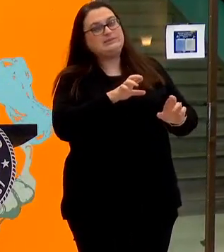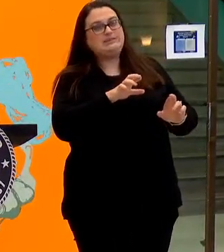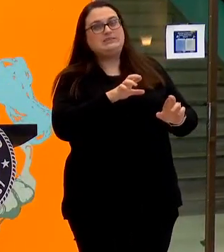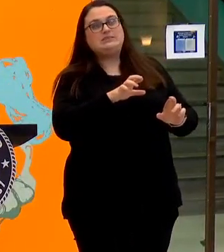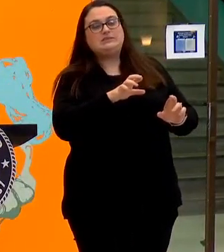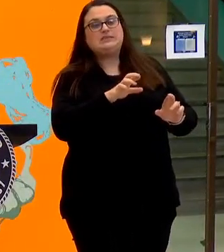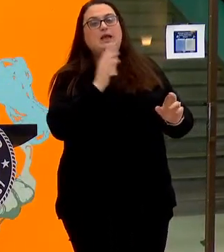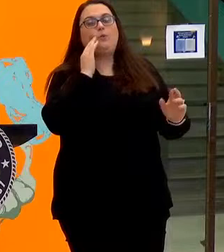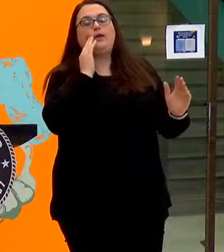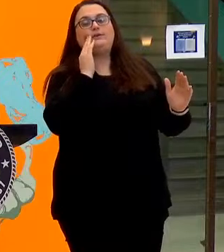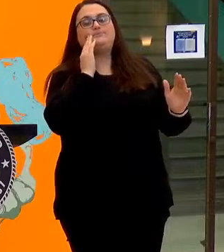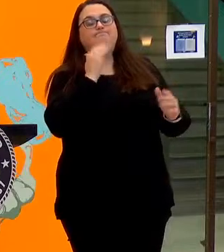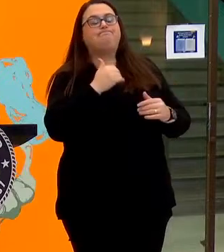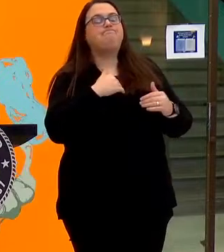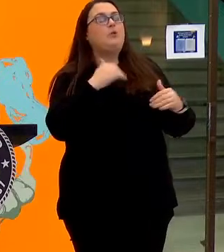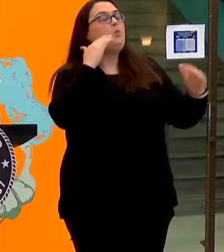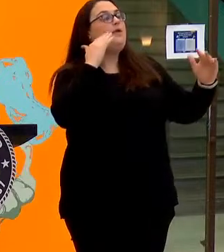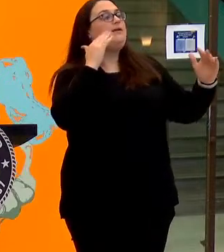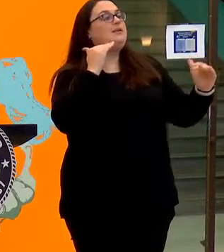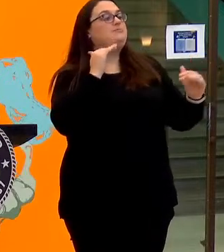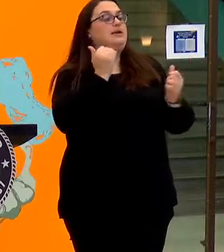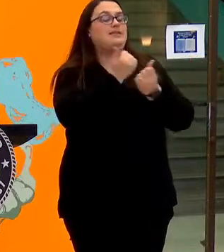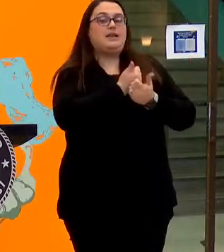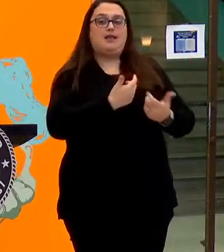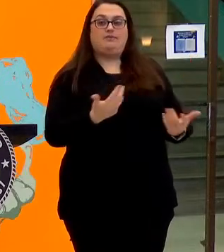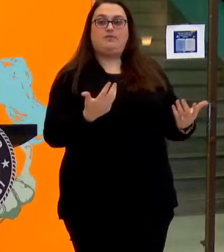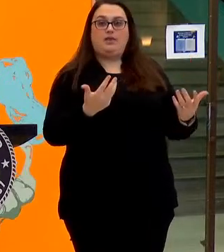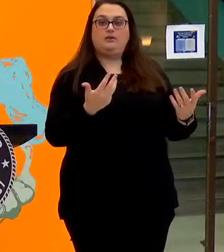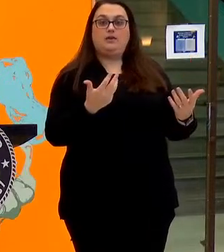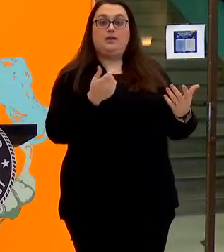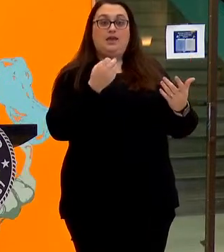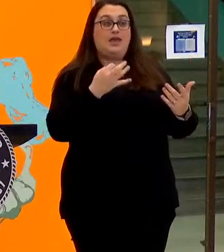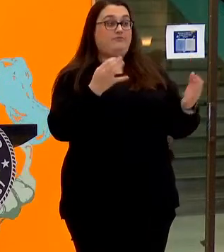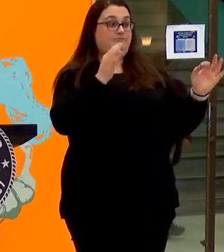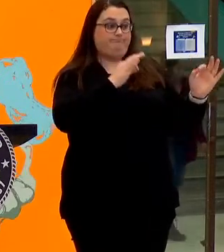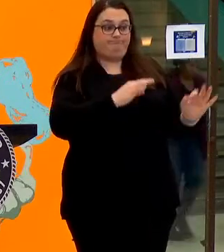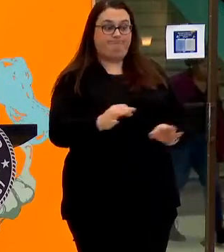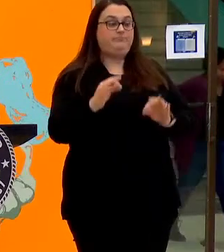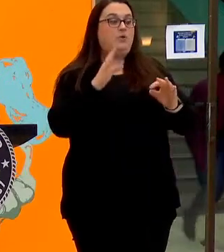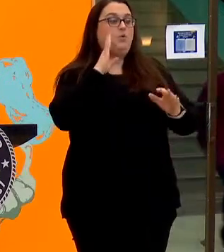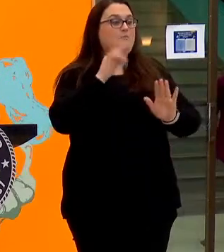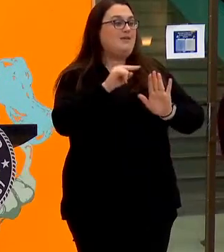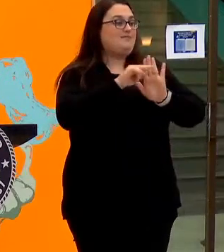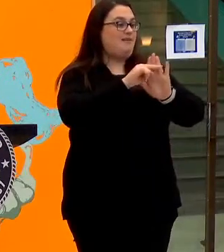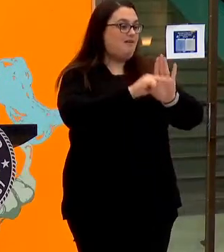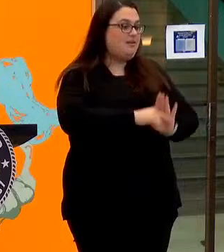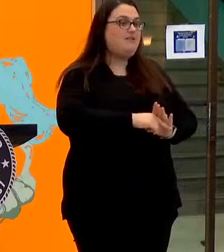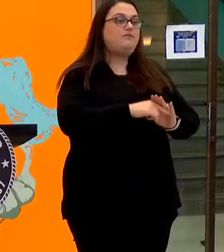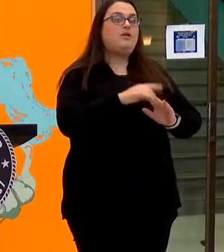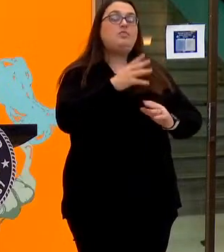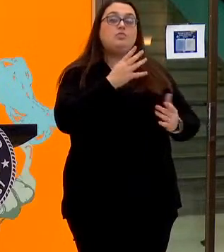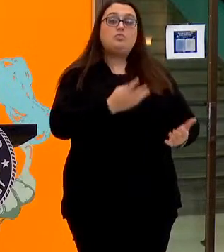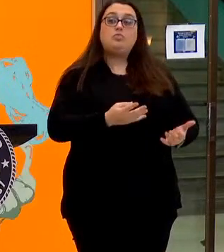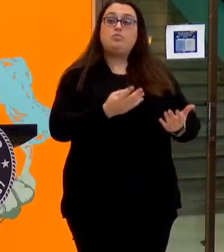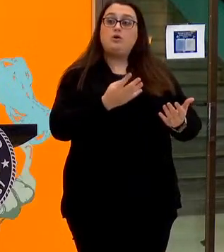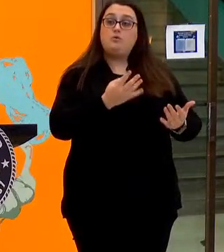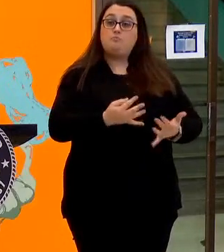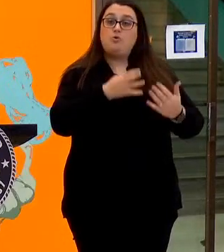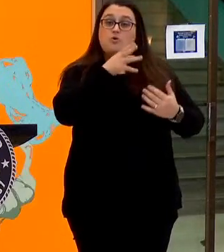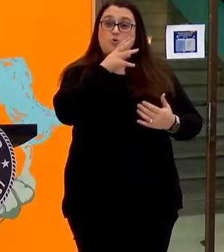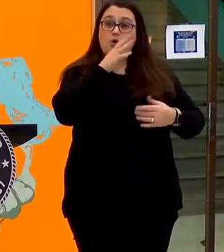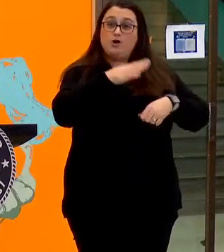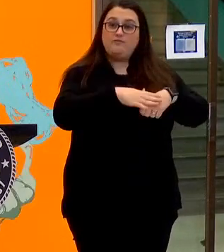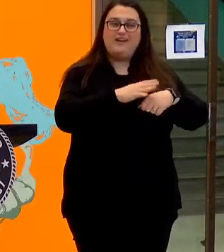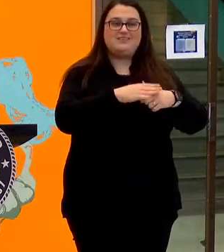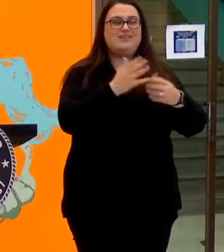and we anticipate that everything, if it goes well, will be negative, and we'll be able to lift that boiled water